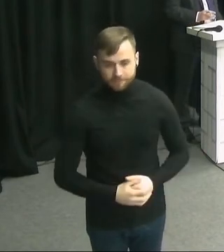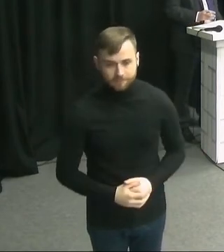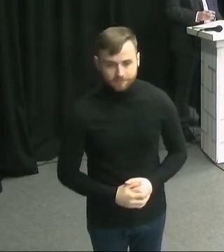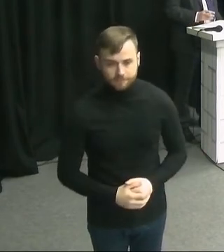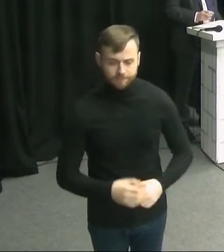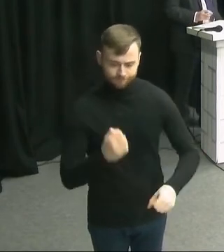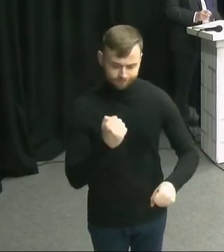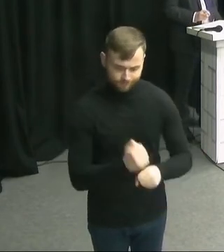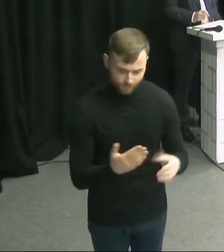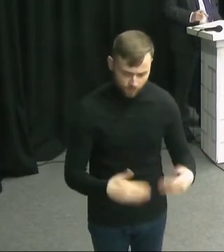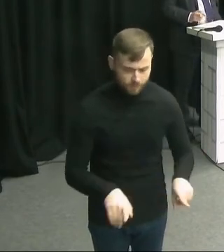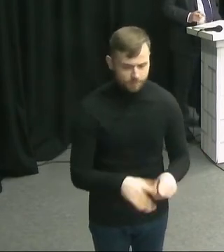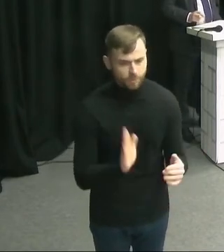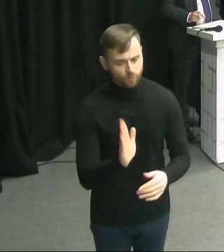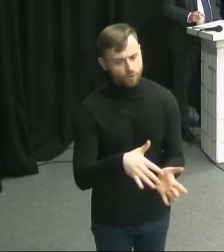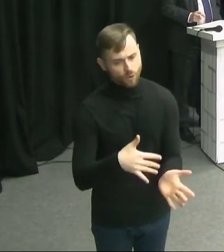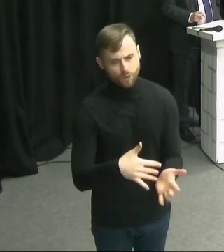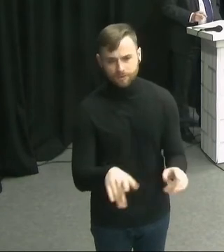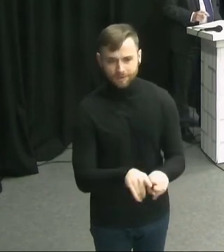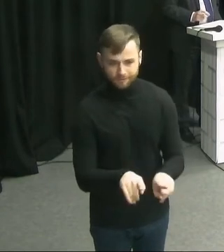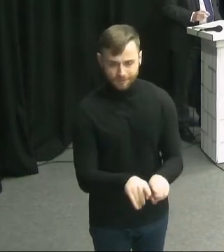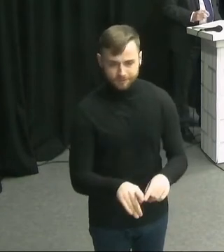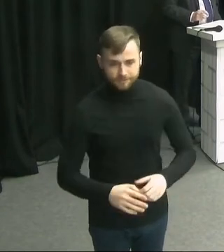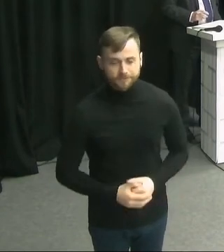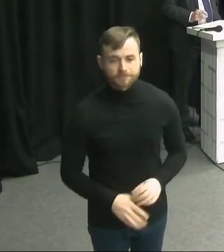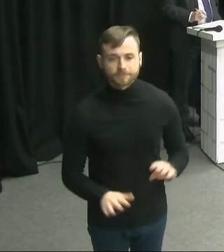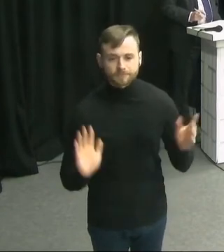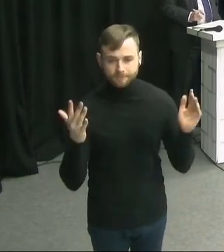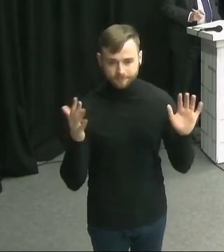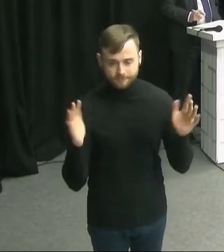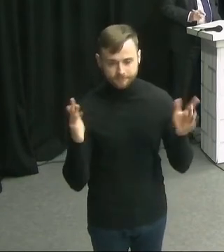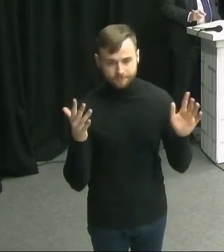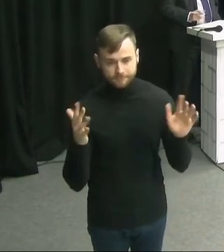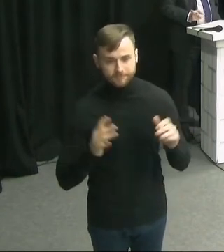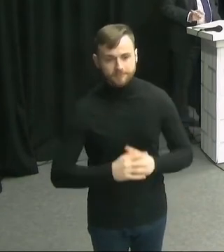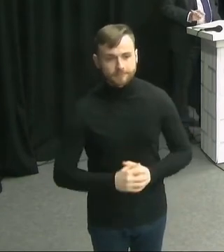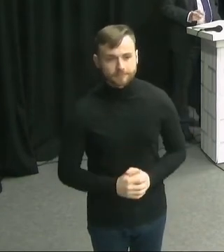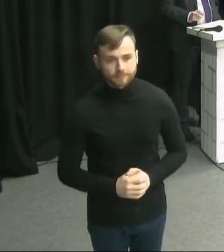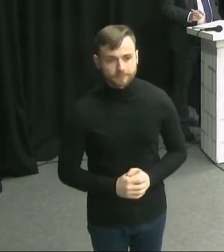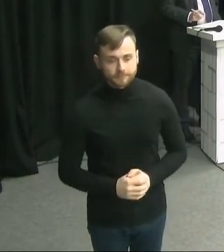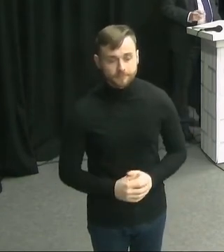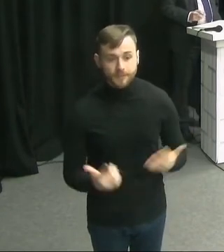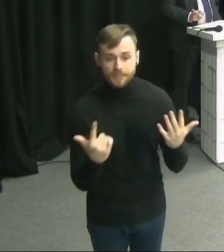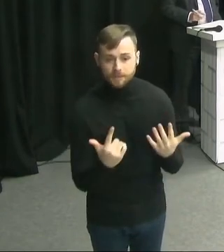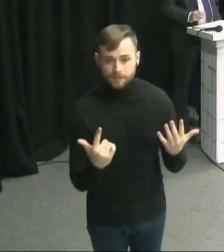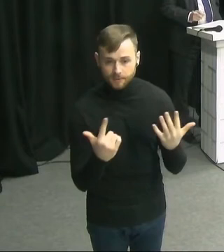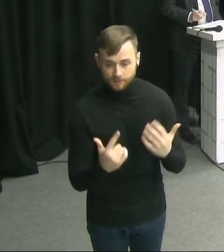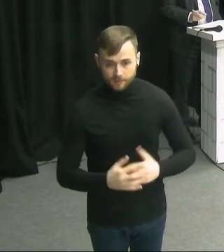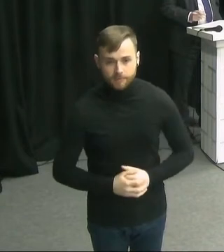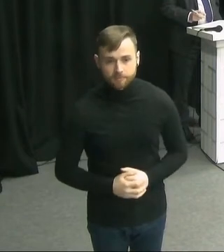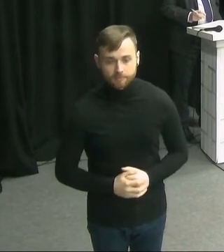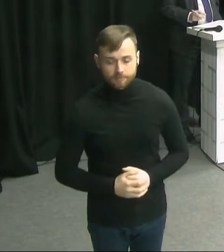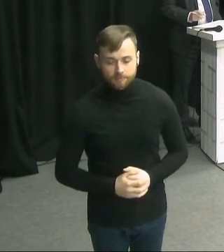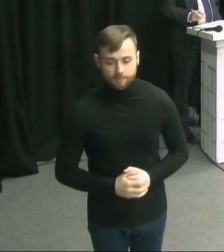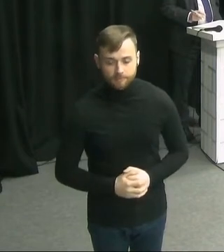for bachelor students, master students, residents, doctorate students, and so on and so on. Professor Żukowskas, we